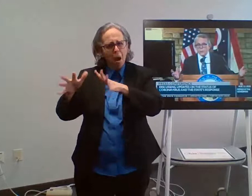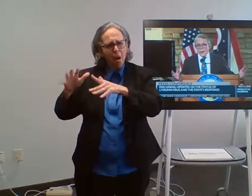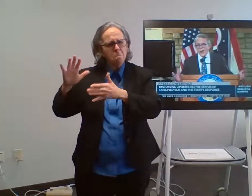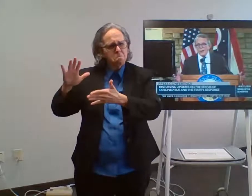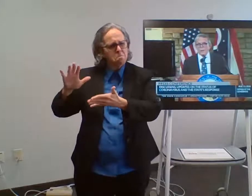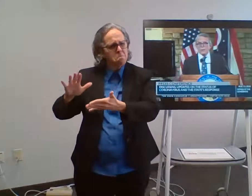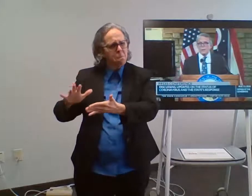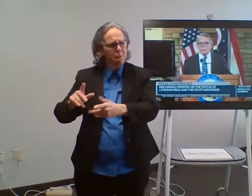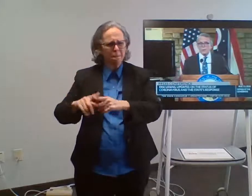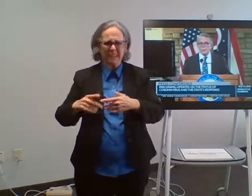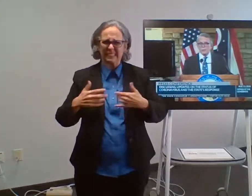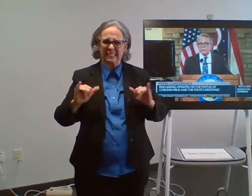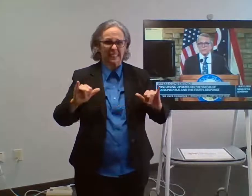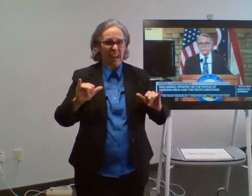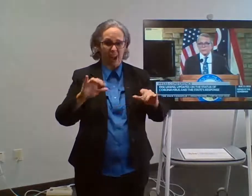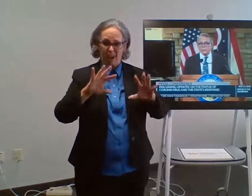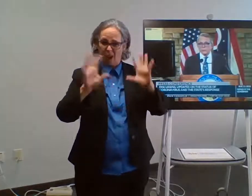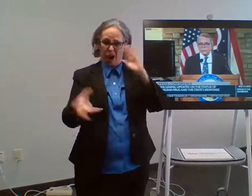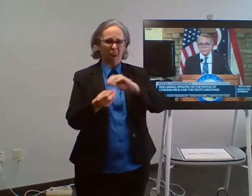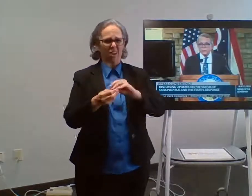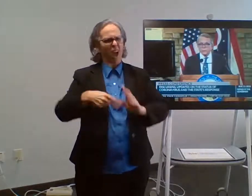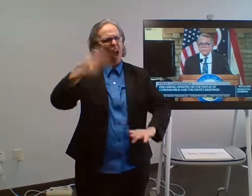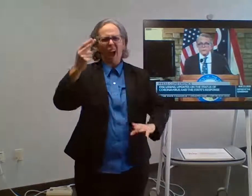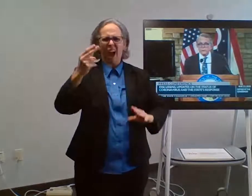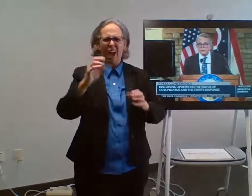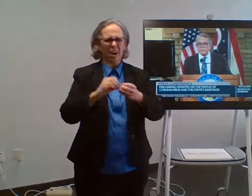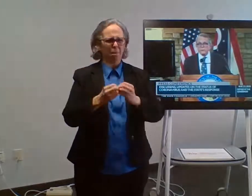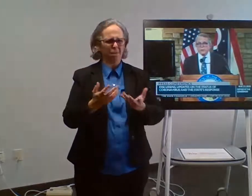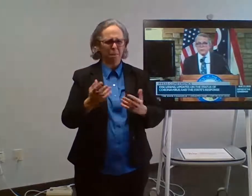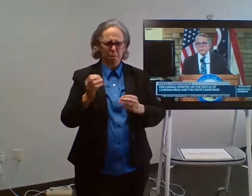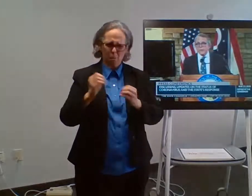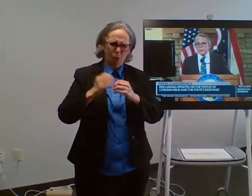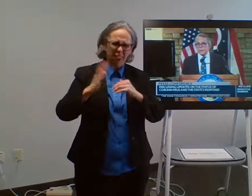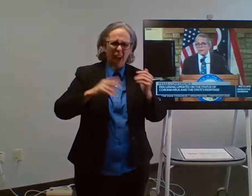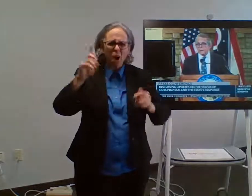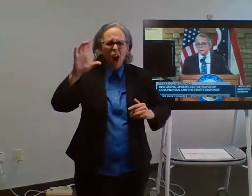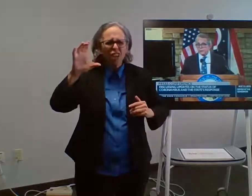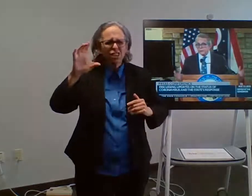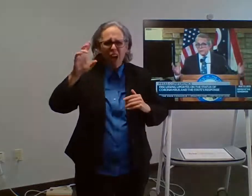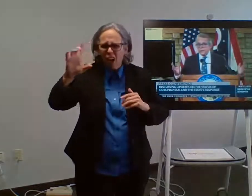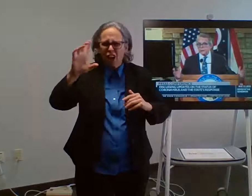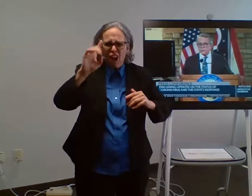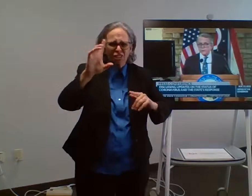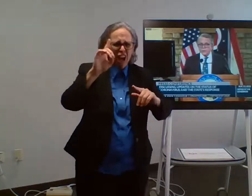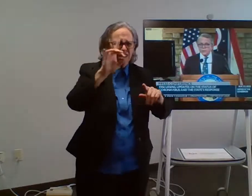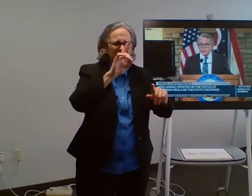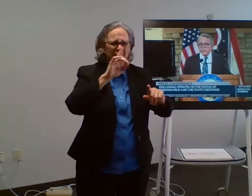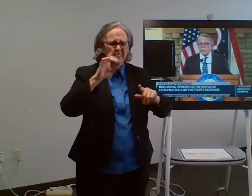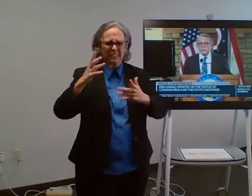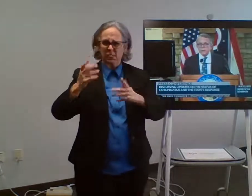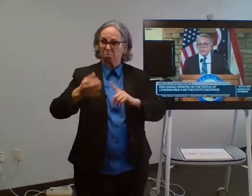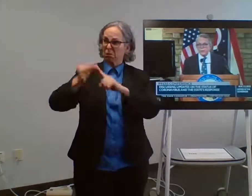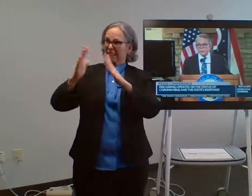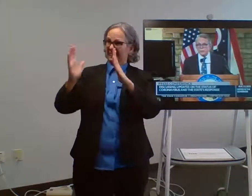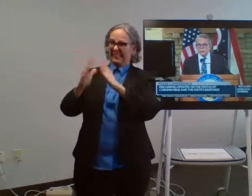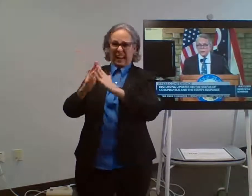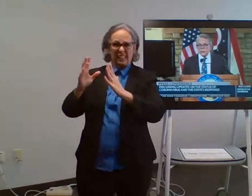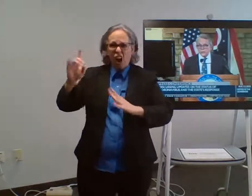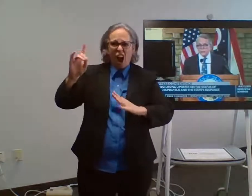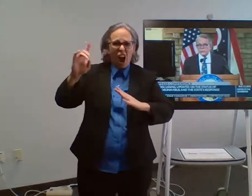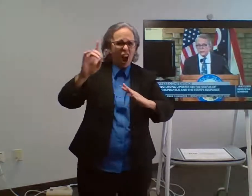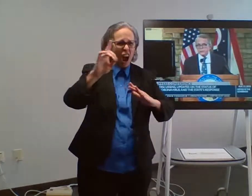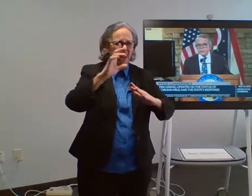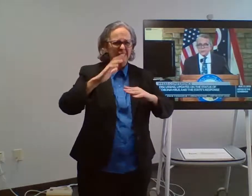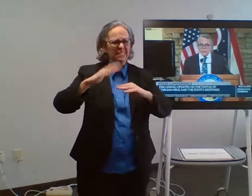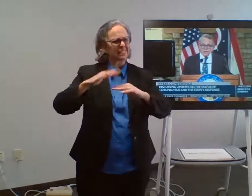they're still high. They're above 100 in most of our cities, and it's just at a dangerously high level. All